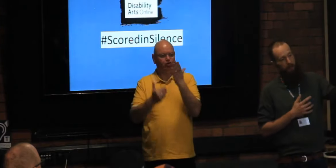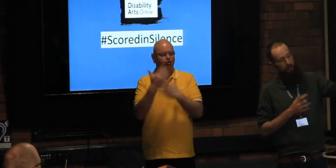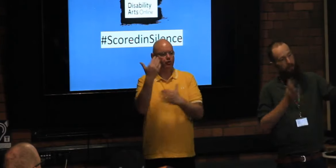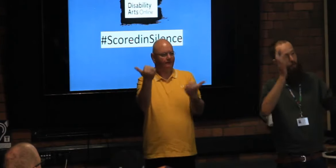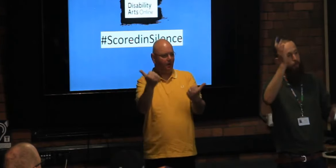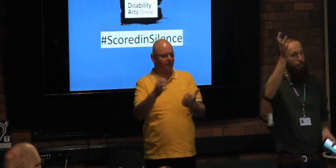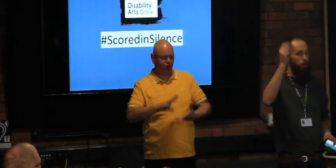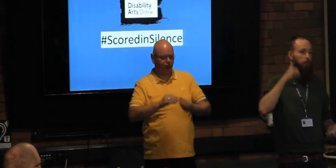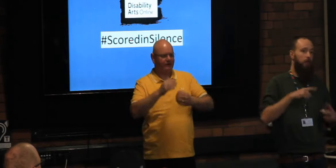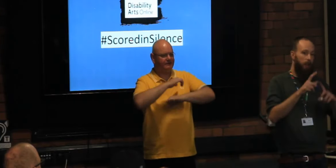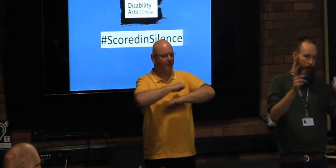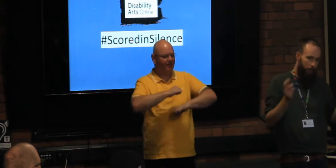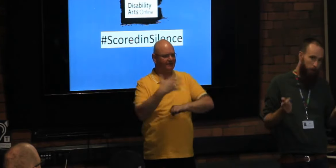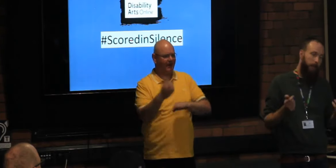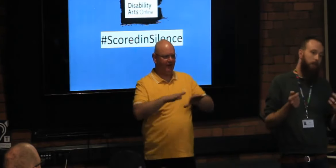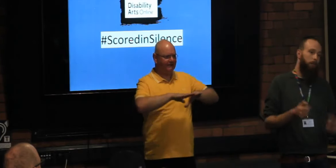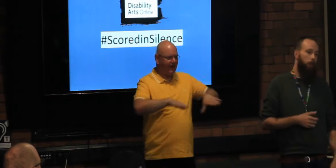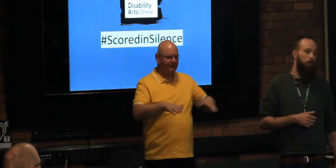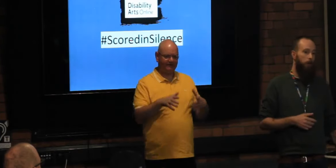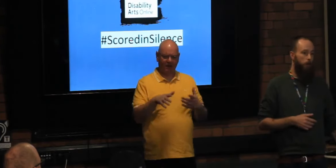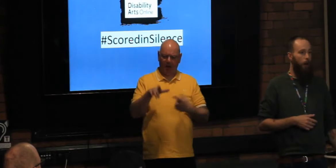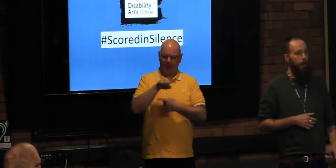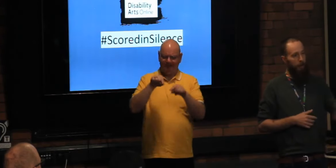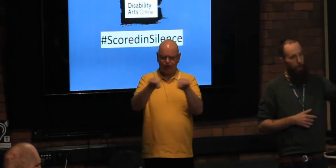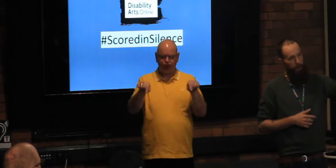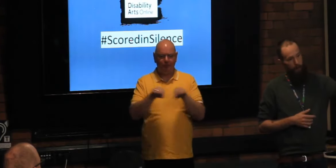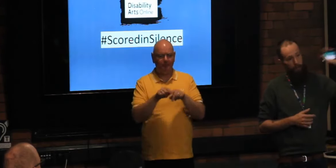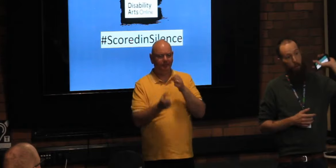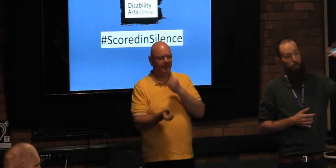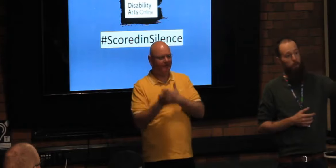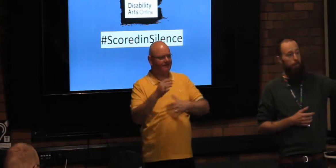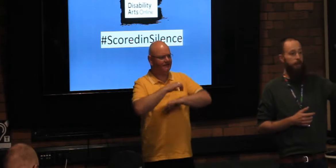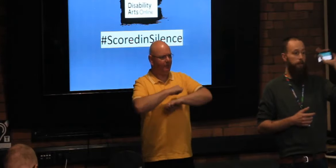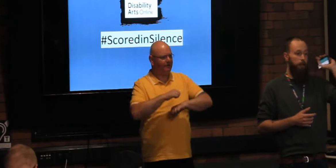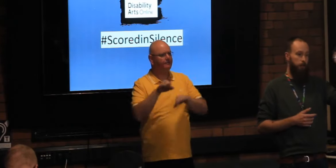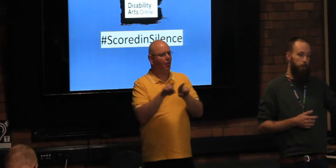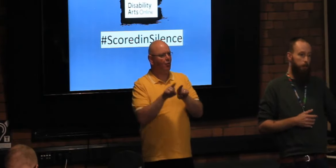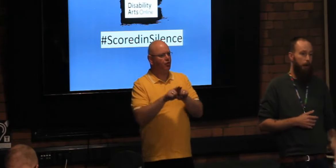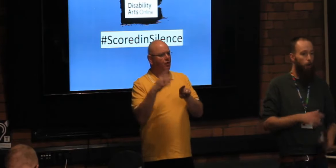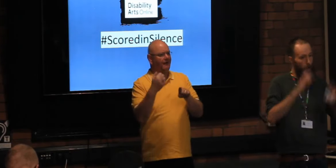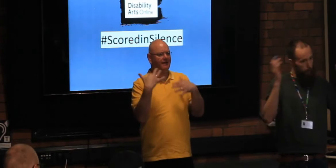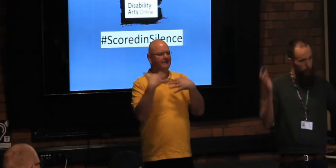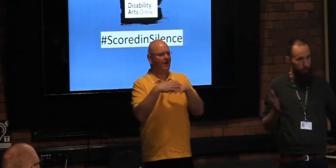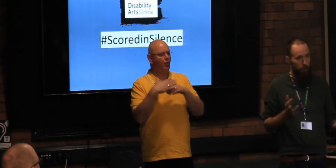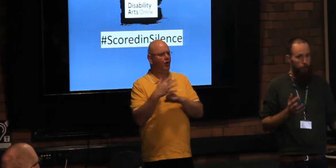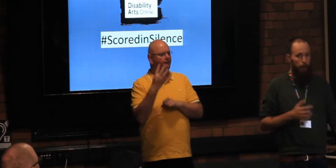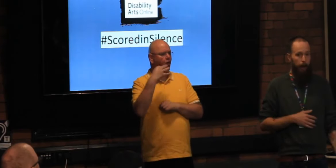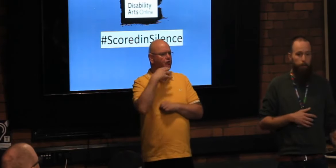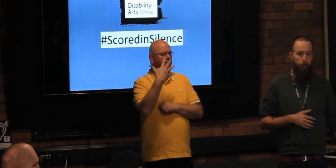for people with desks, meeting rooms, and event space, but also a bigger network of 450 residents who are spread out all over the